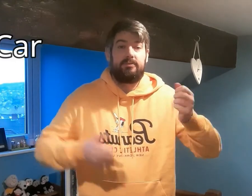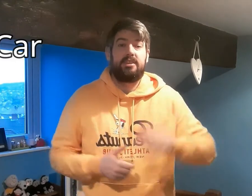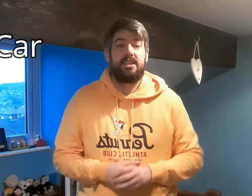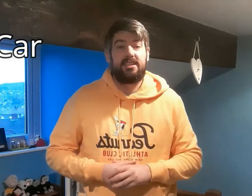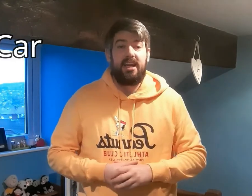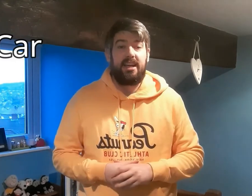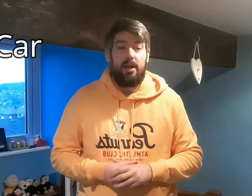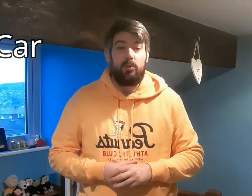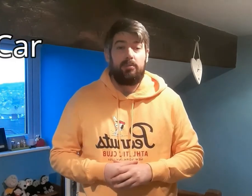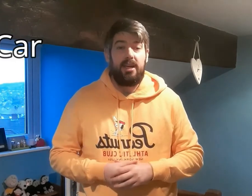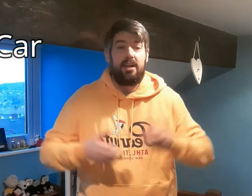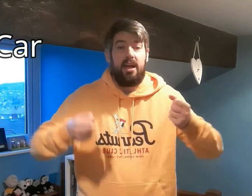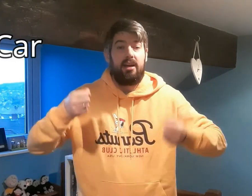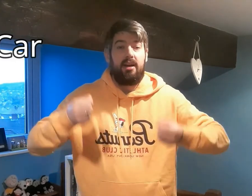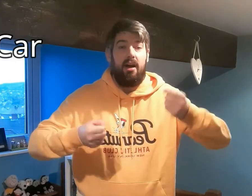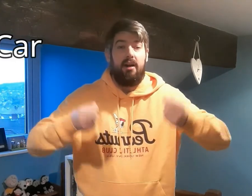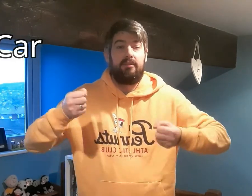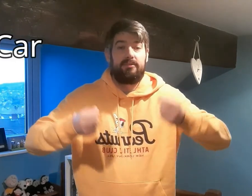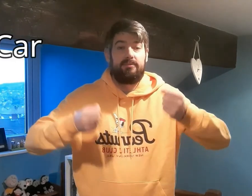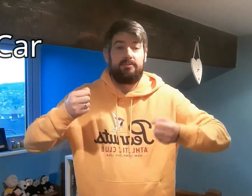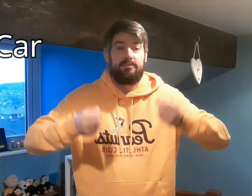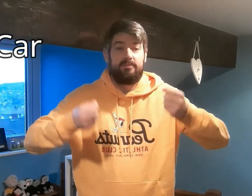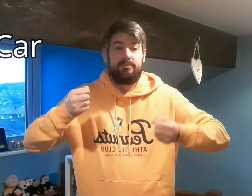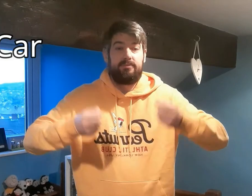So that sign again would be car.